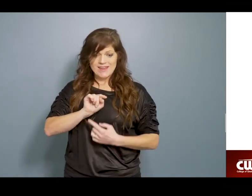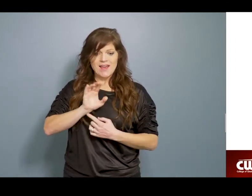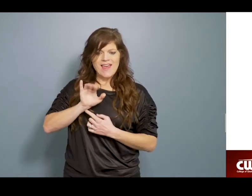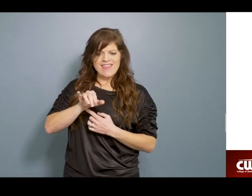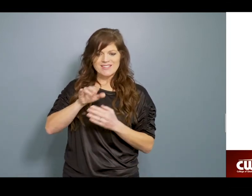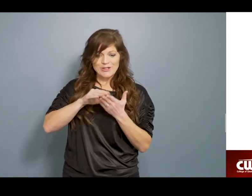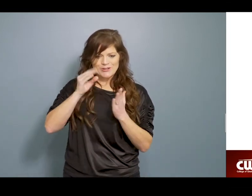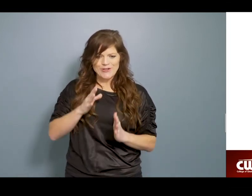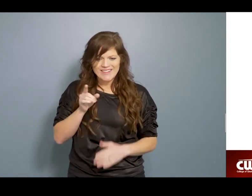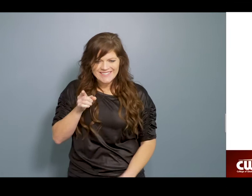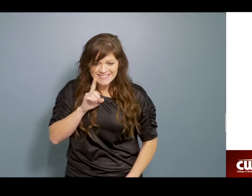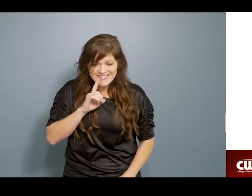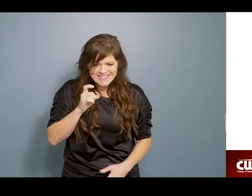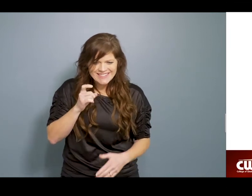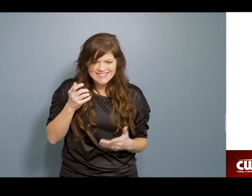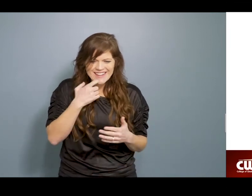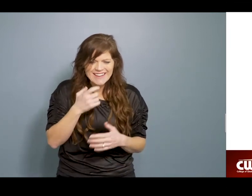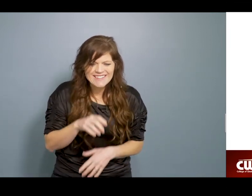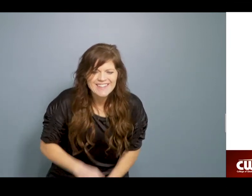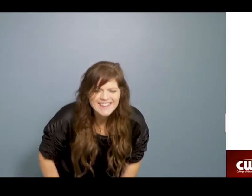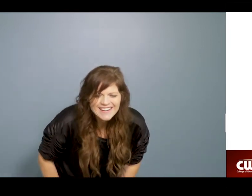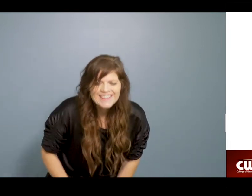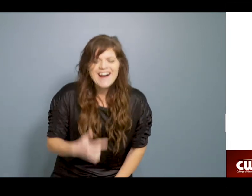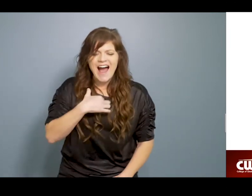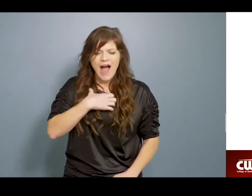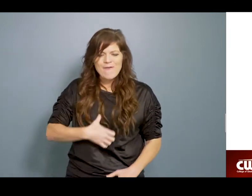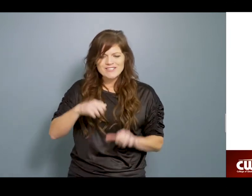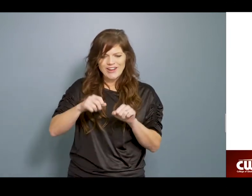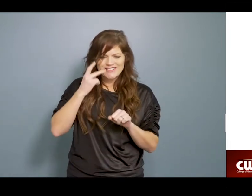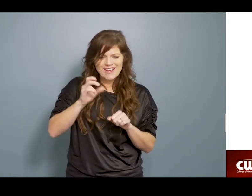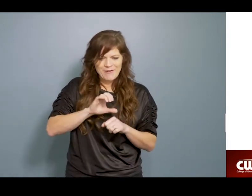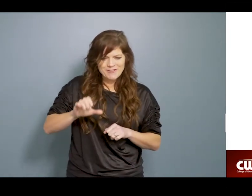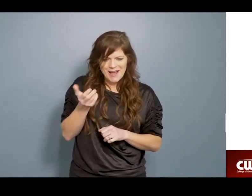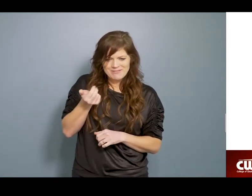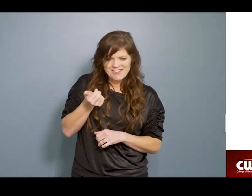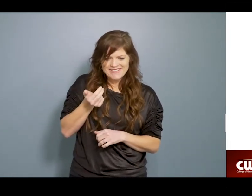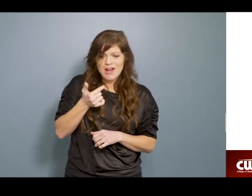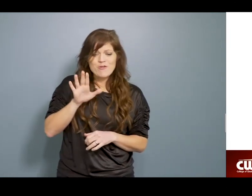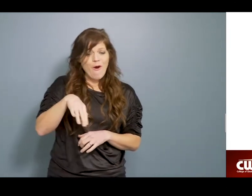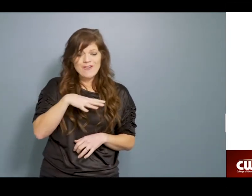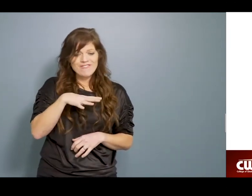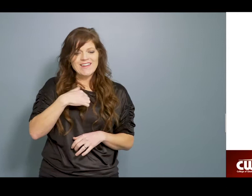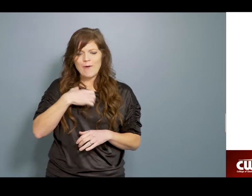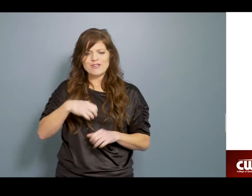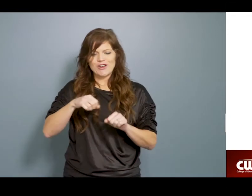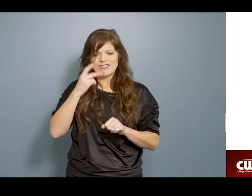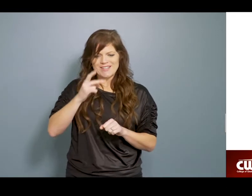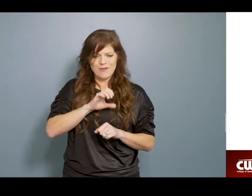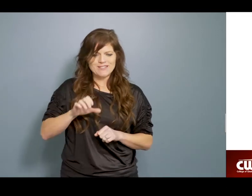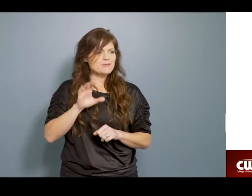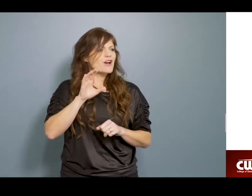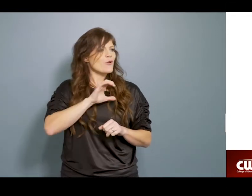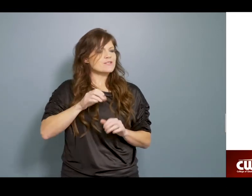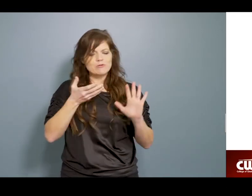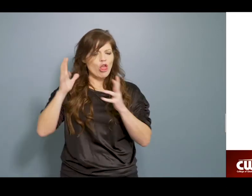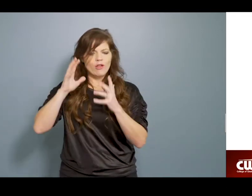So we're defined, we're illustrated. We are ready to roll. So now what, right? That's a great question. We